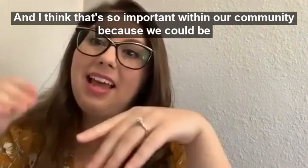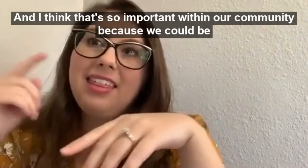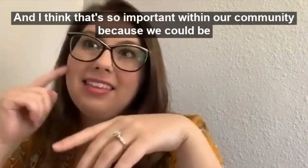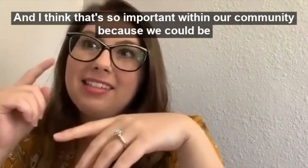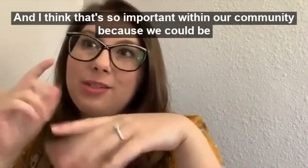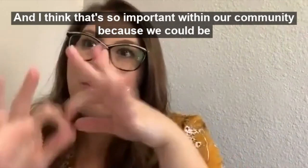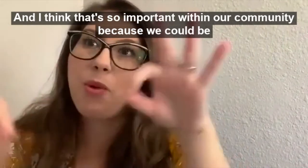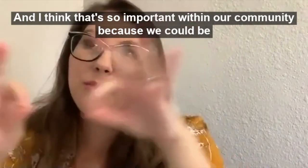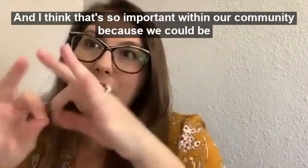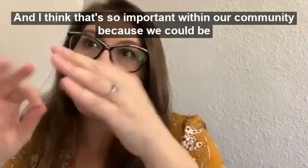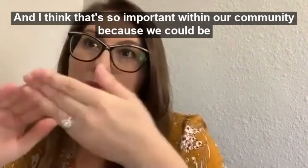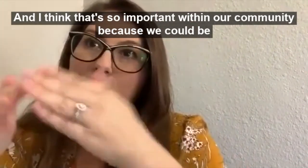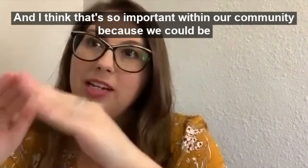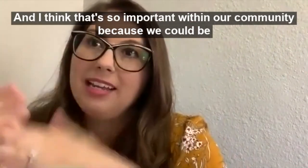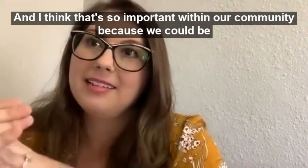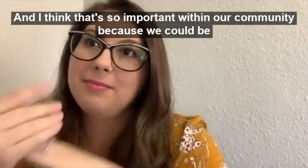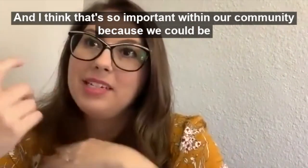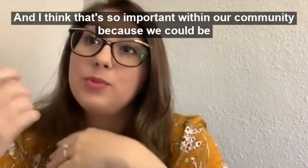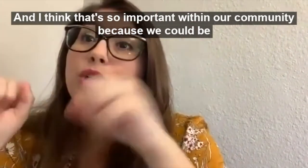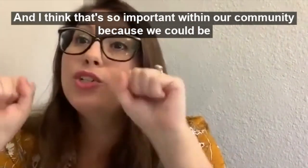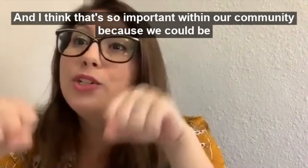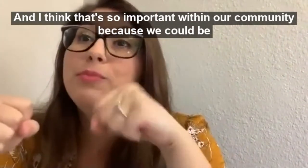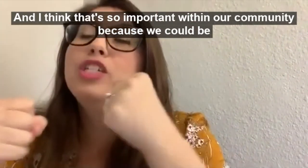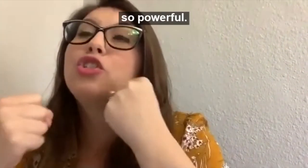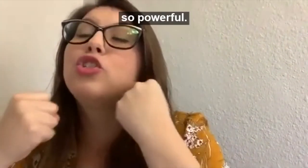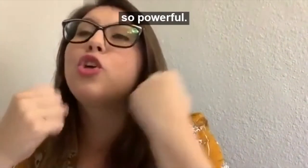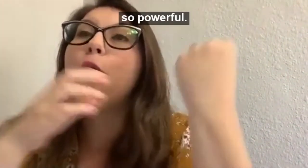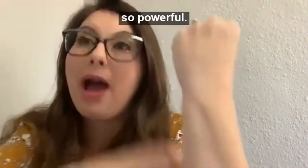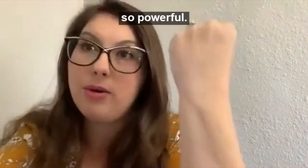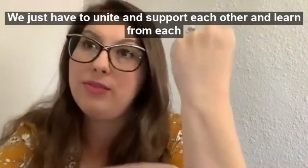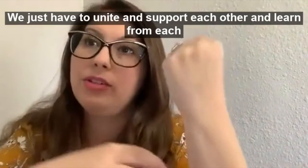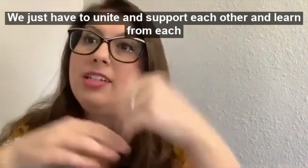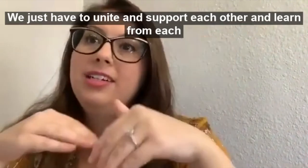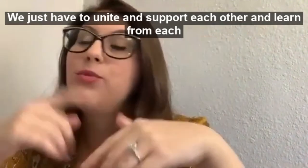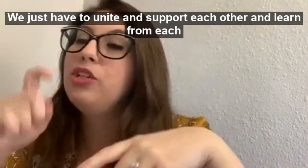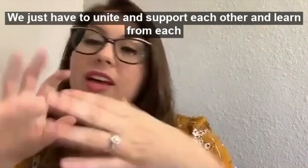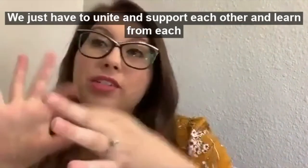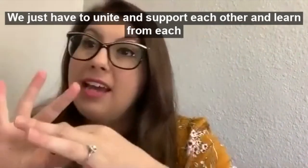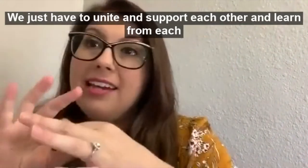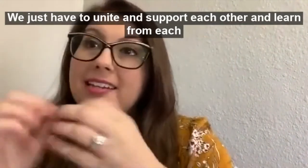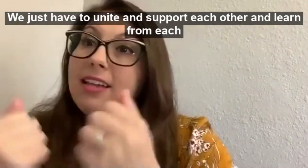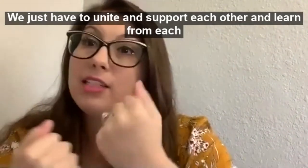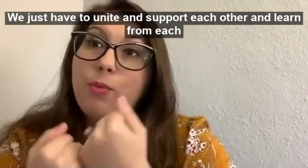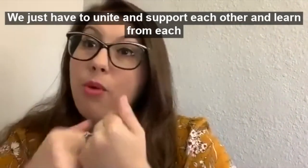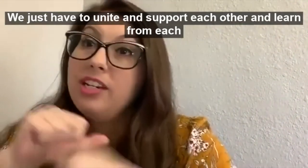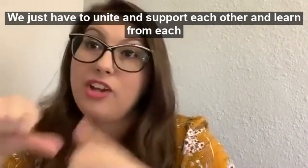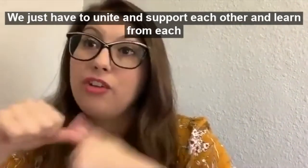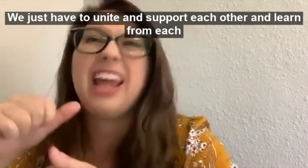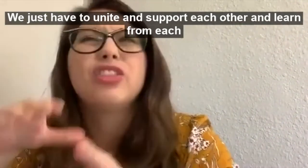think that's so important within our community, because we could be so powerful. We just have to unite and support each other and